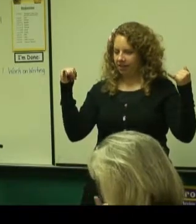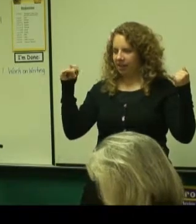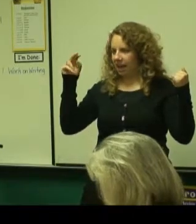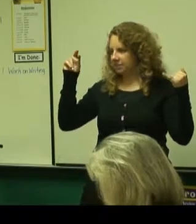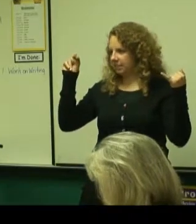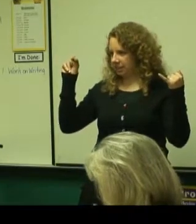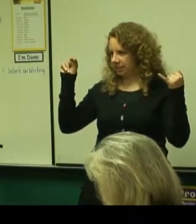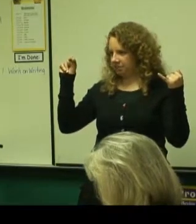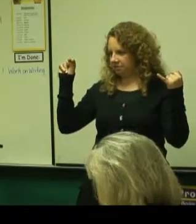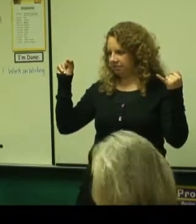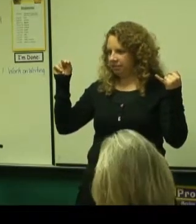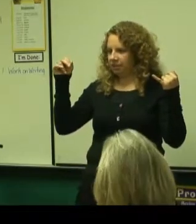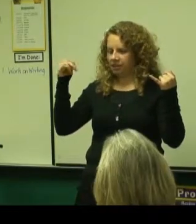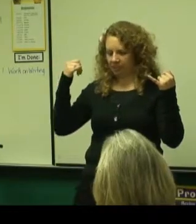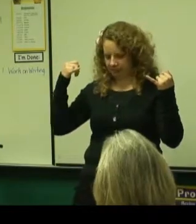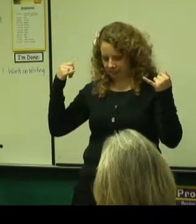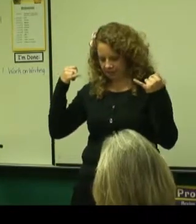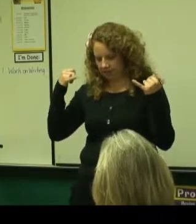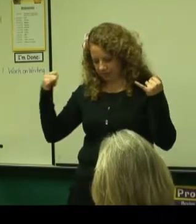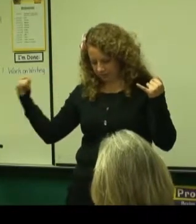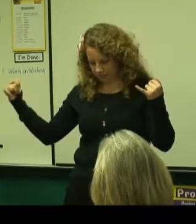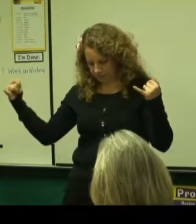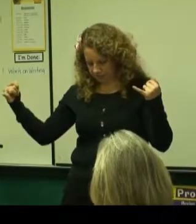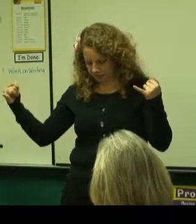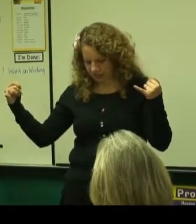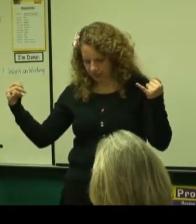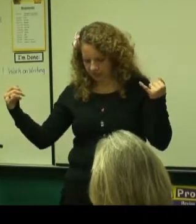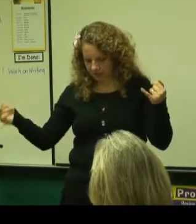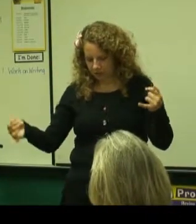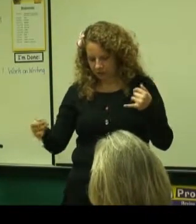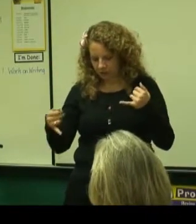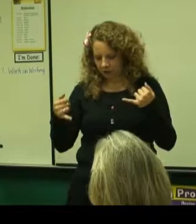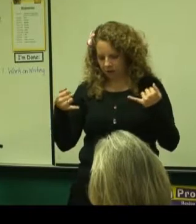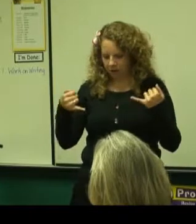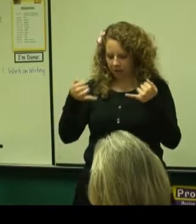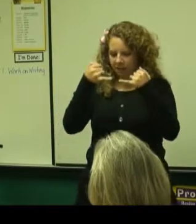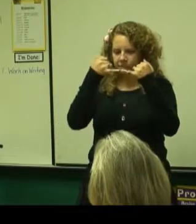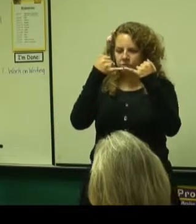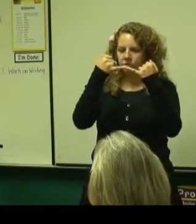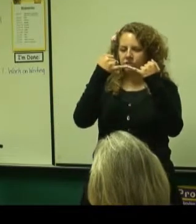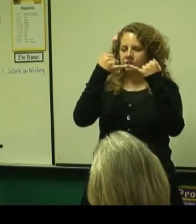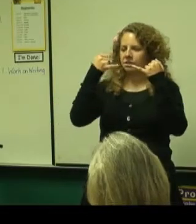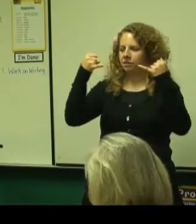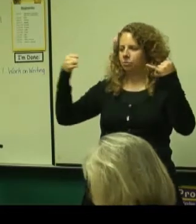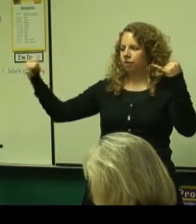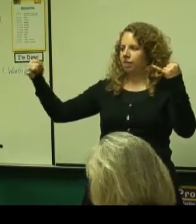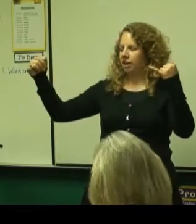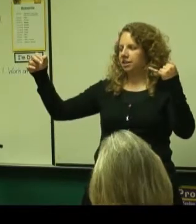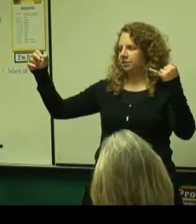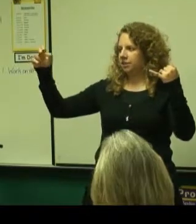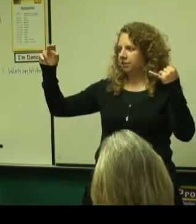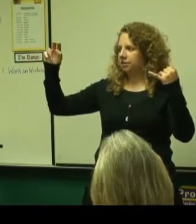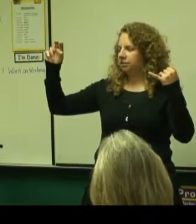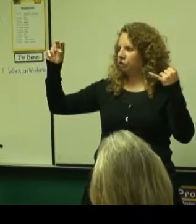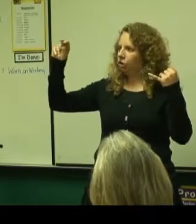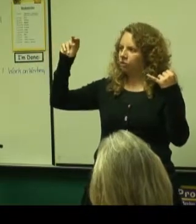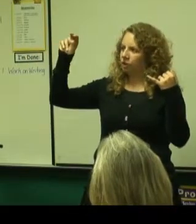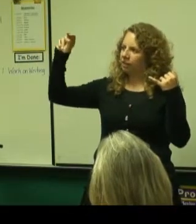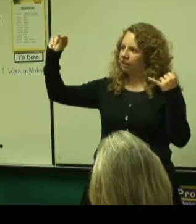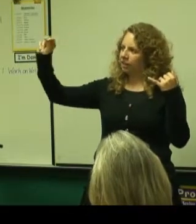then it has an in, and it has another line, the rest of it. So a lot of times you'll just see one line, and then over it, like